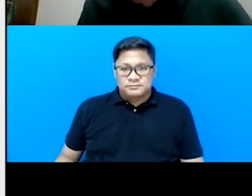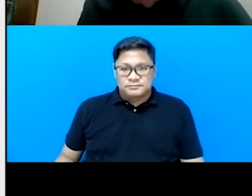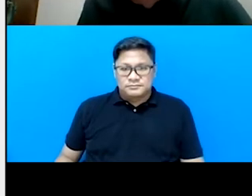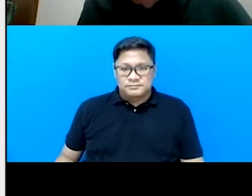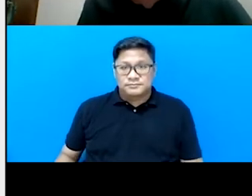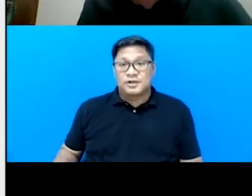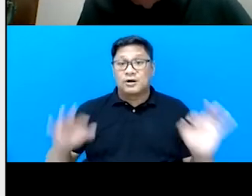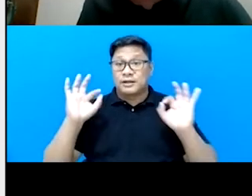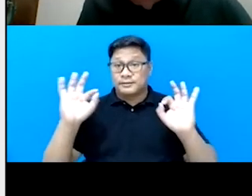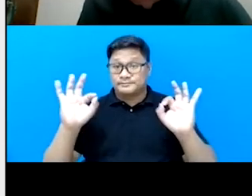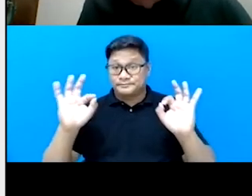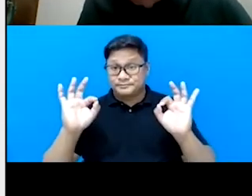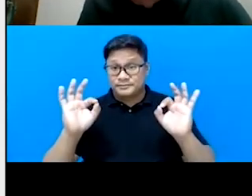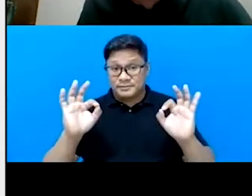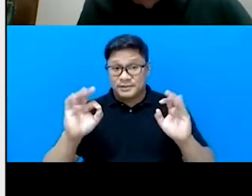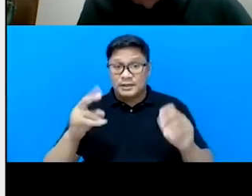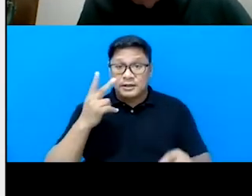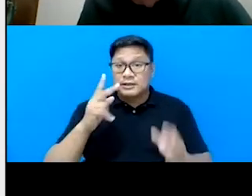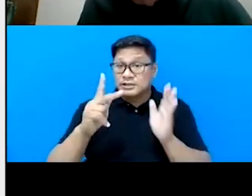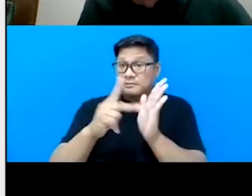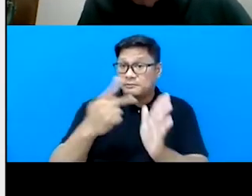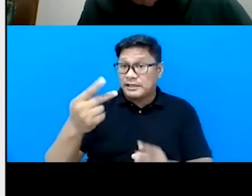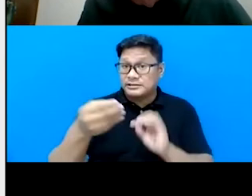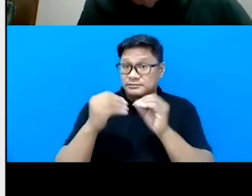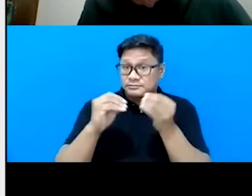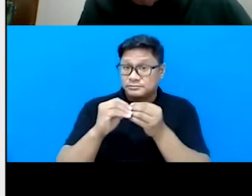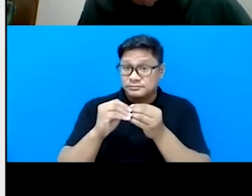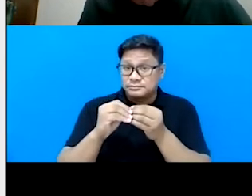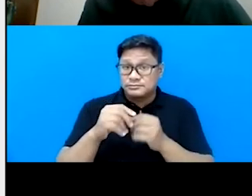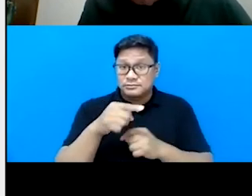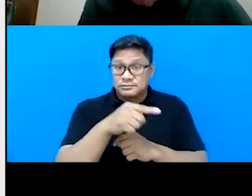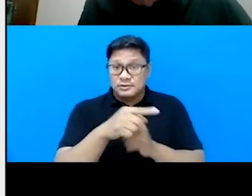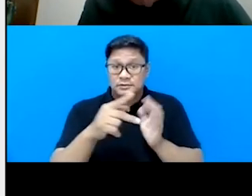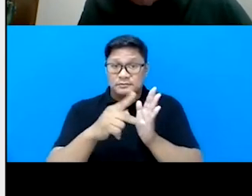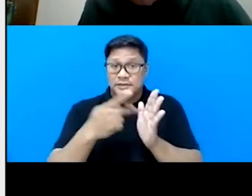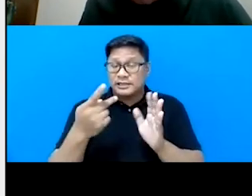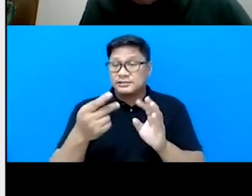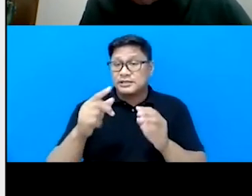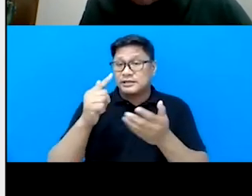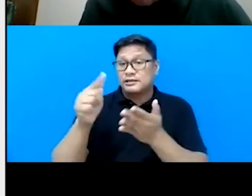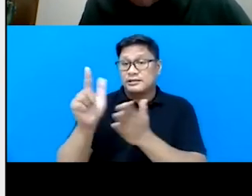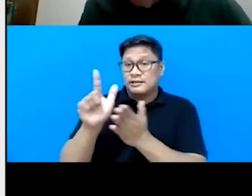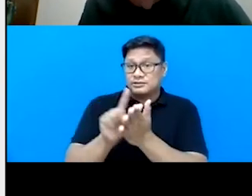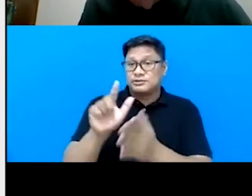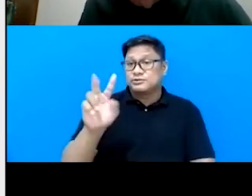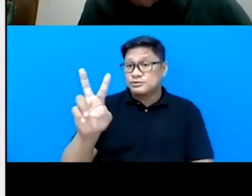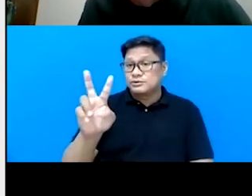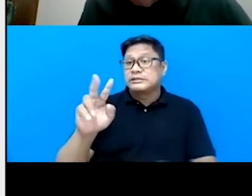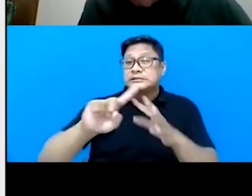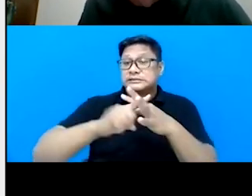Okay, so again, page numbers. This page, lesson 2, would start on page 15.